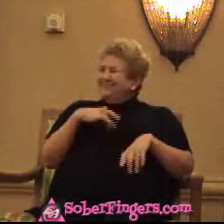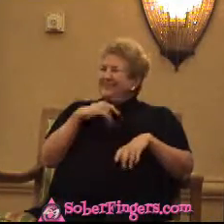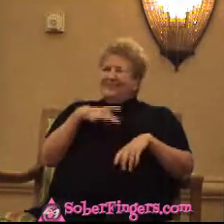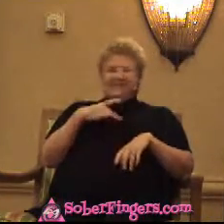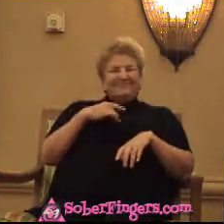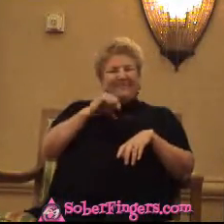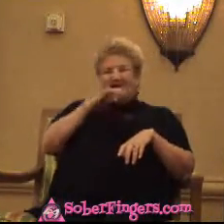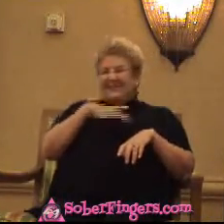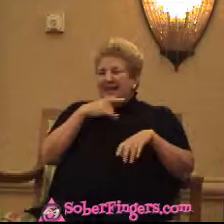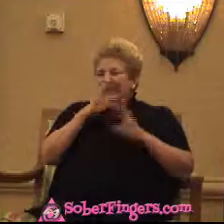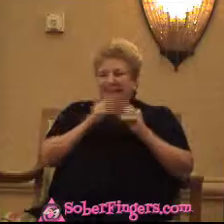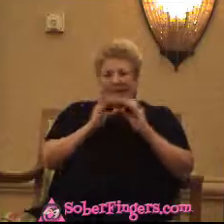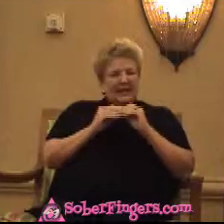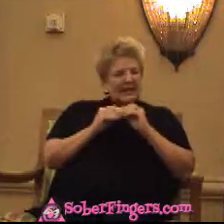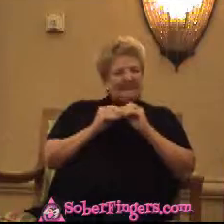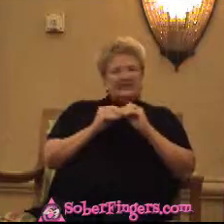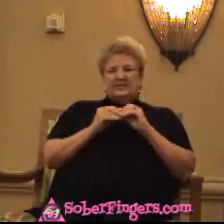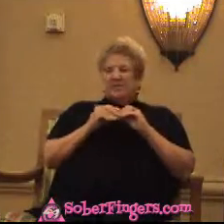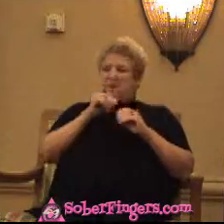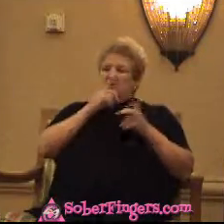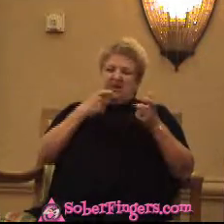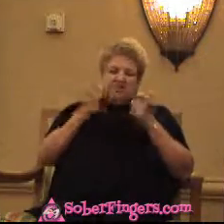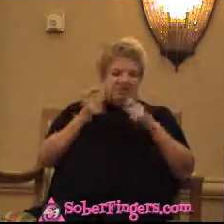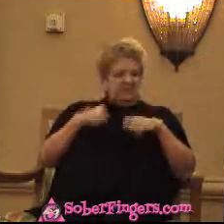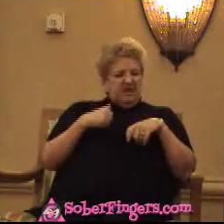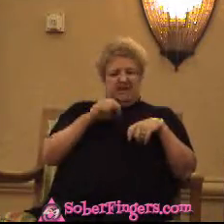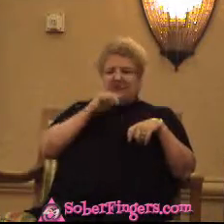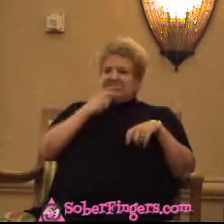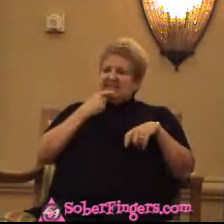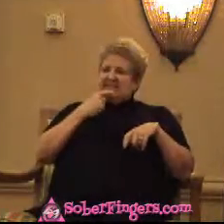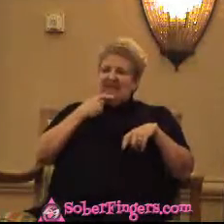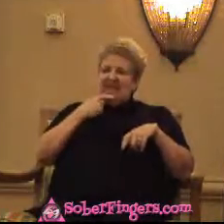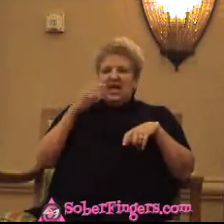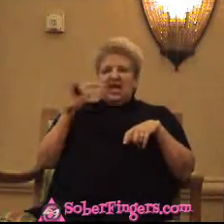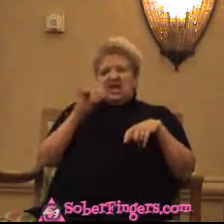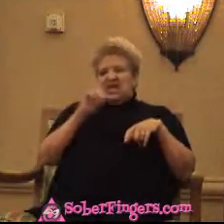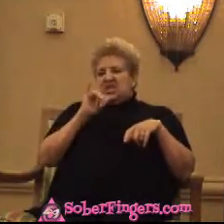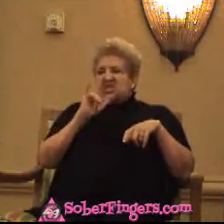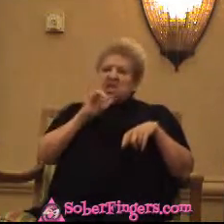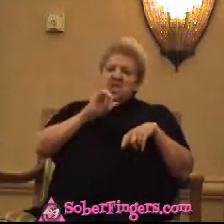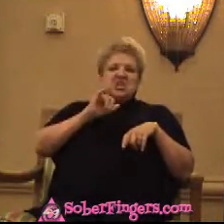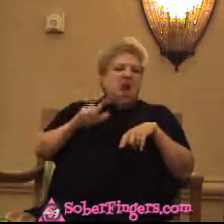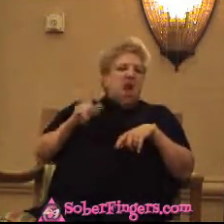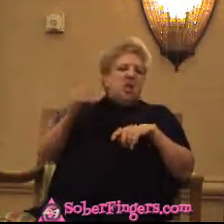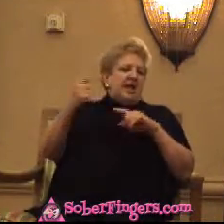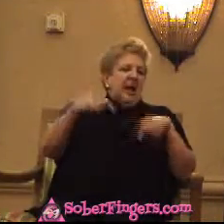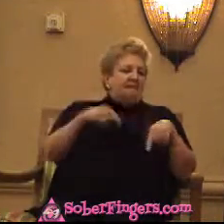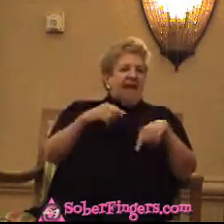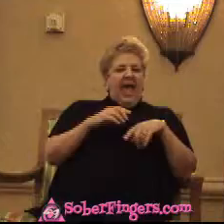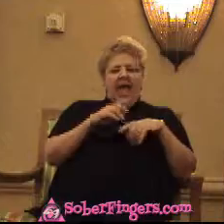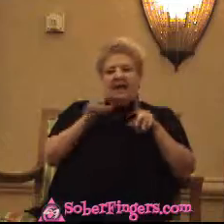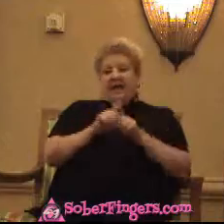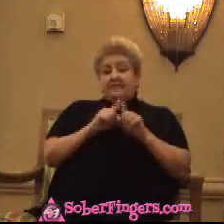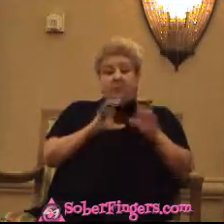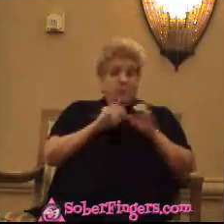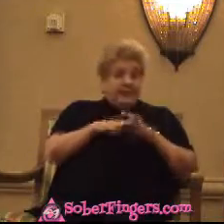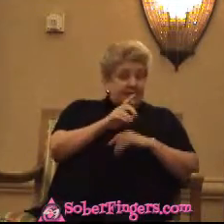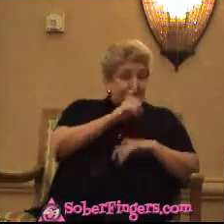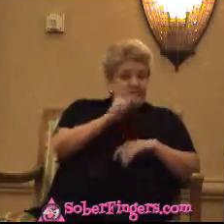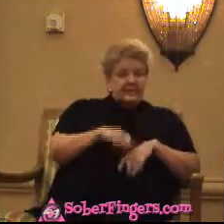didn't say hello to me when I didn't see you all come back like they do in Texas. And I'm starting not going to meetings,